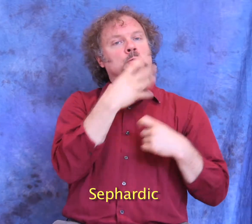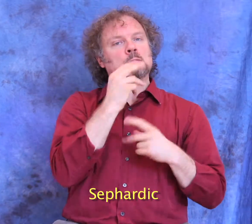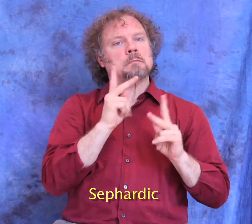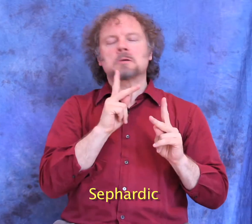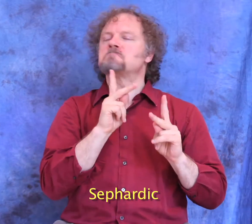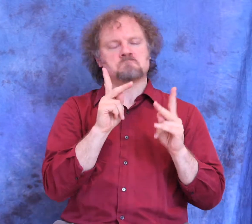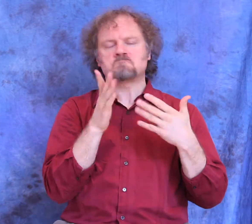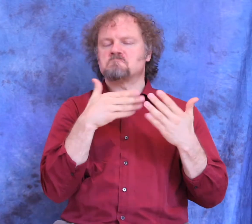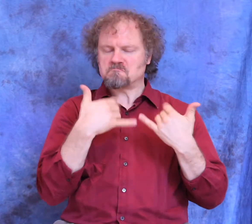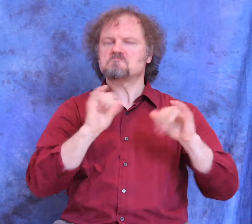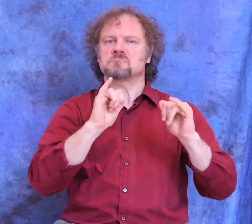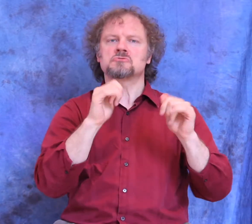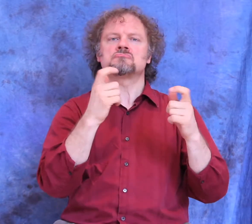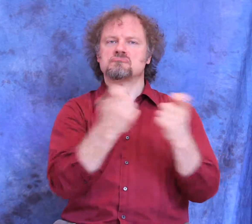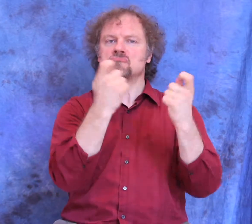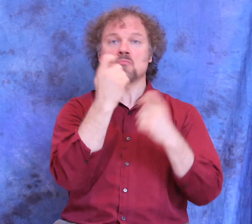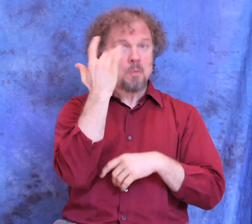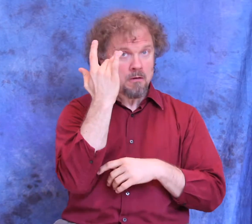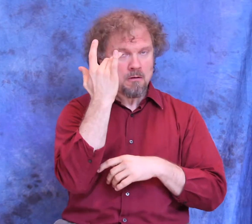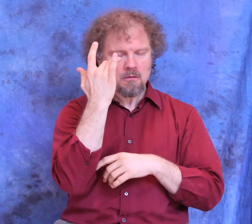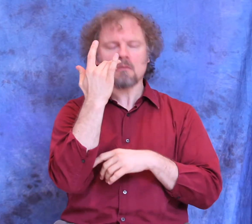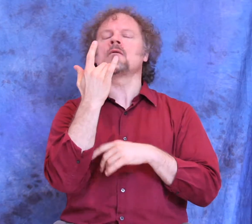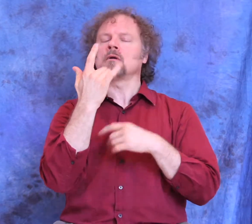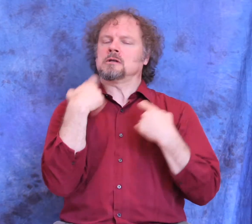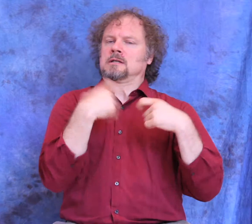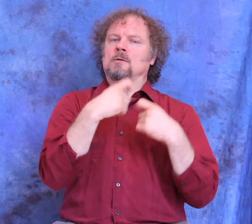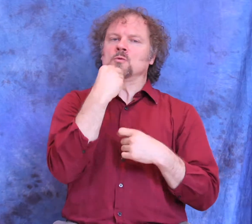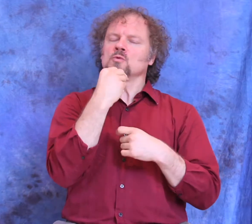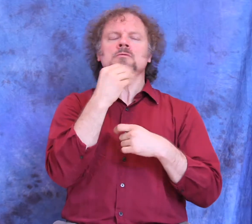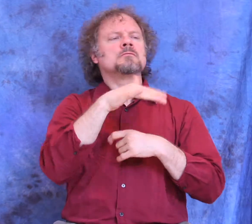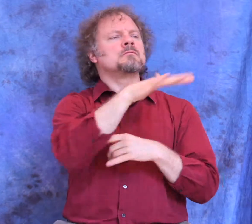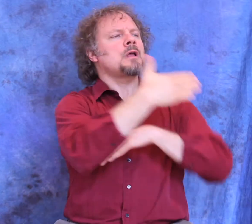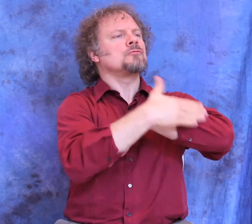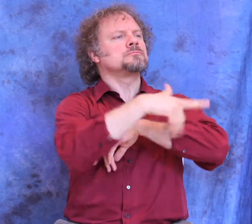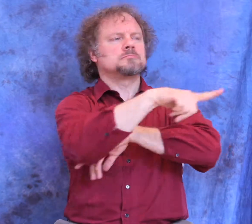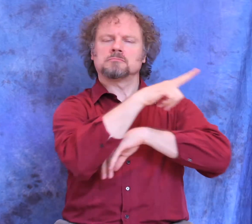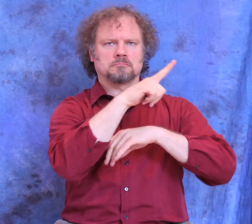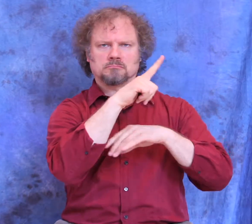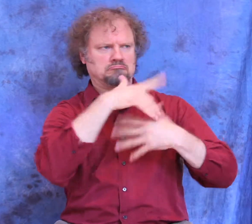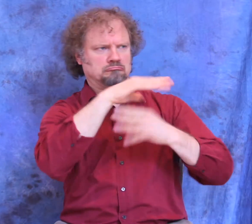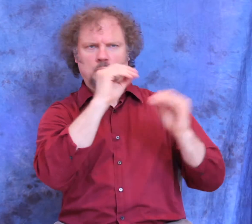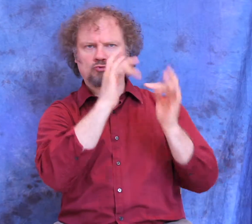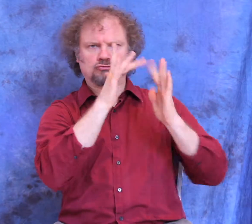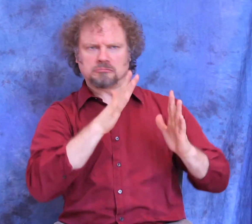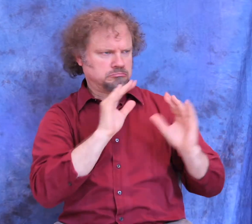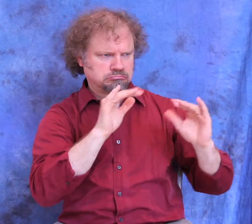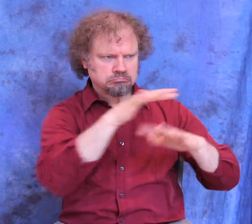practice this custom. Most Sephardic Jews lived in countries that were not Christian, so there was no worry that